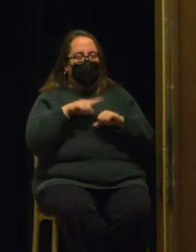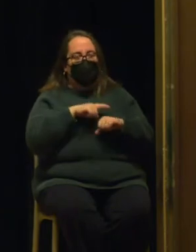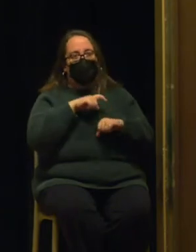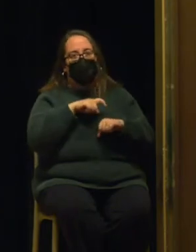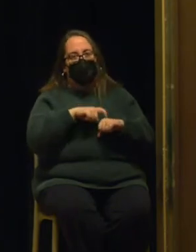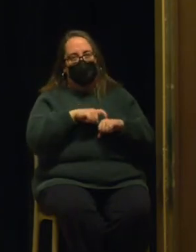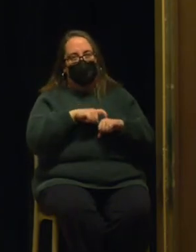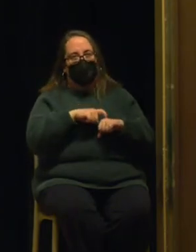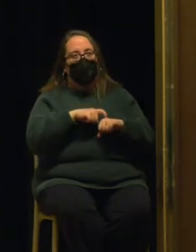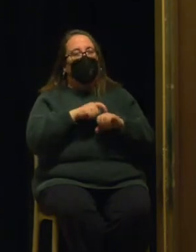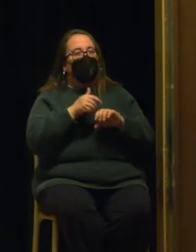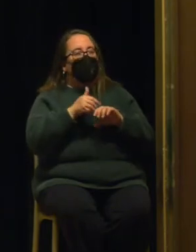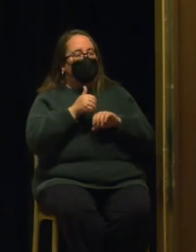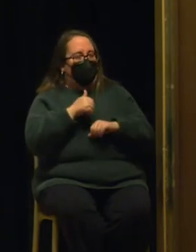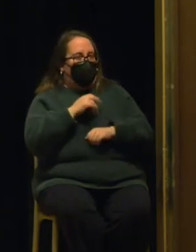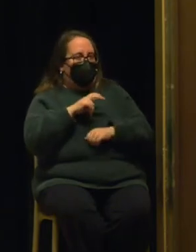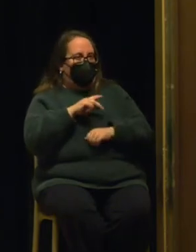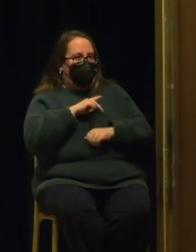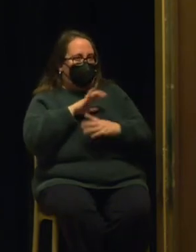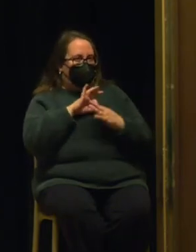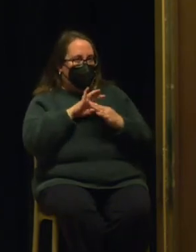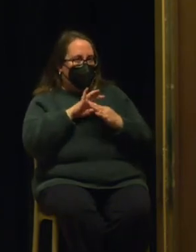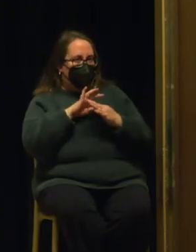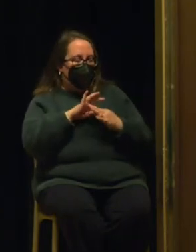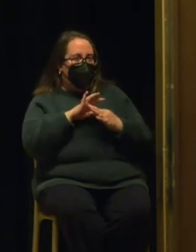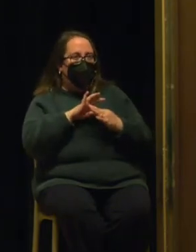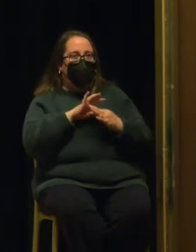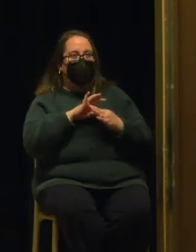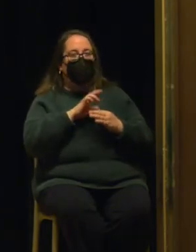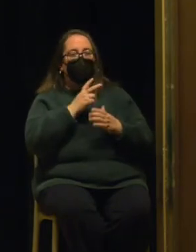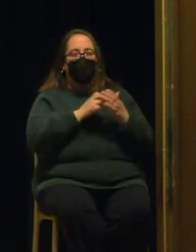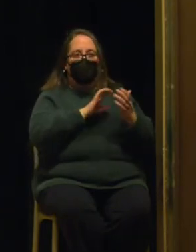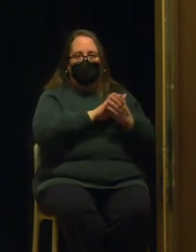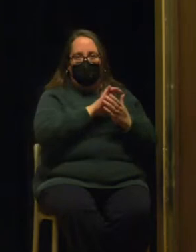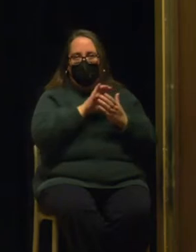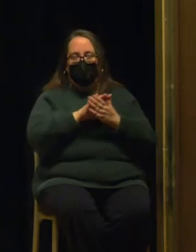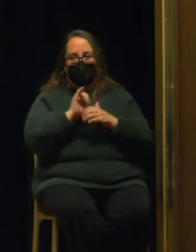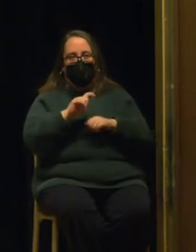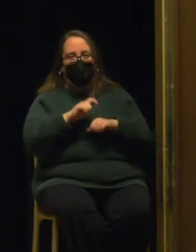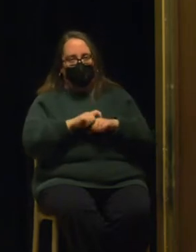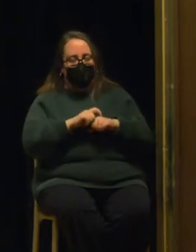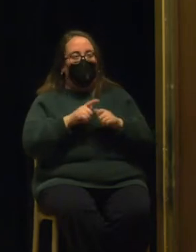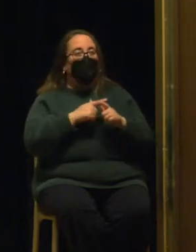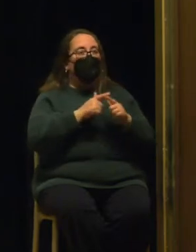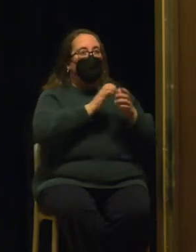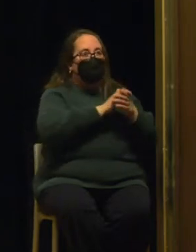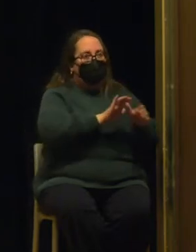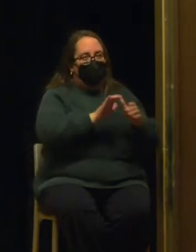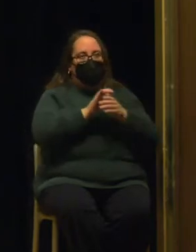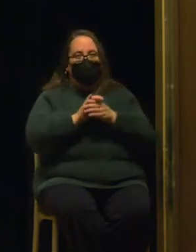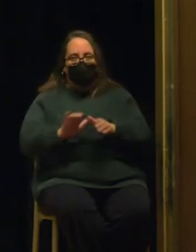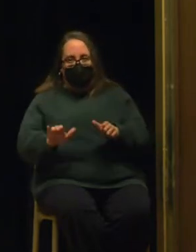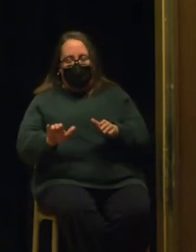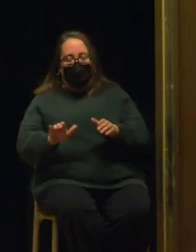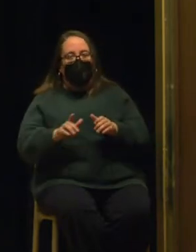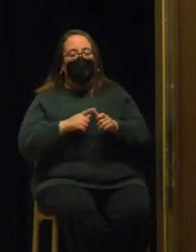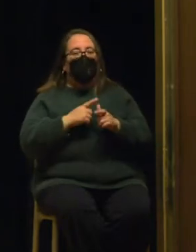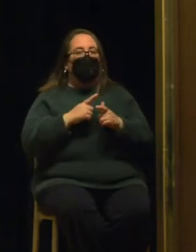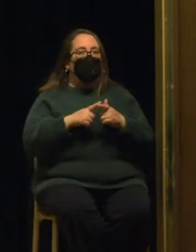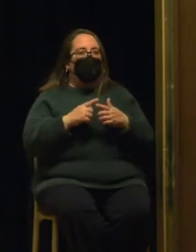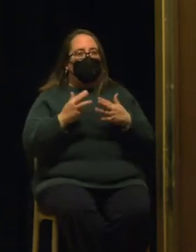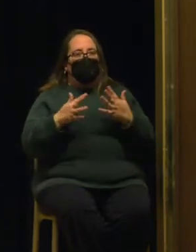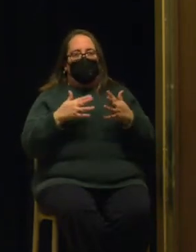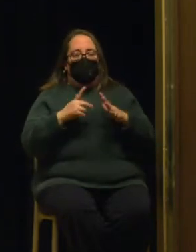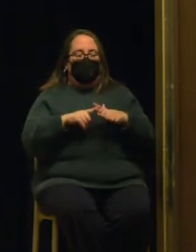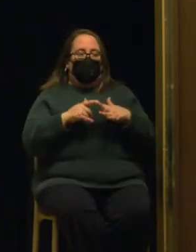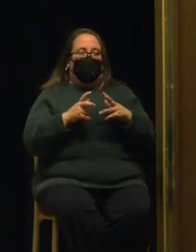we started having a personal relationship. And we were both married at the time. And then we both got divorced. And then we sort of, you know,